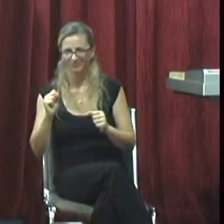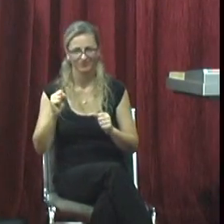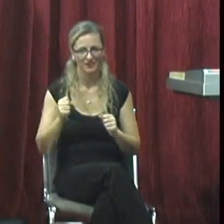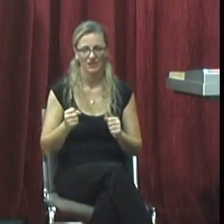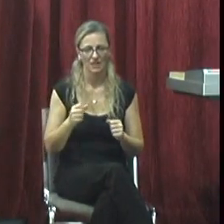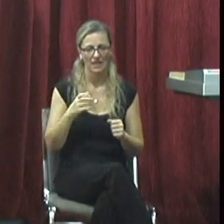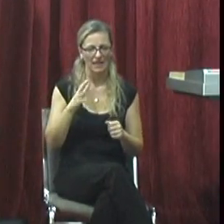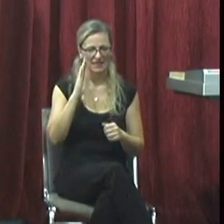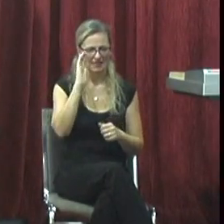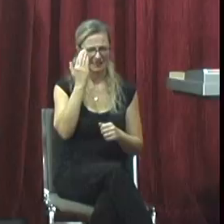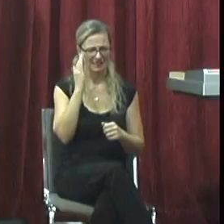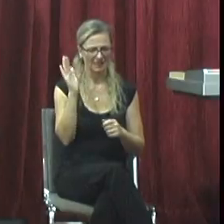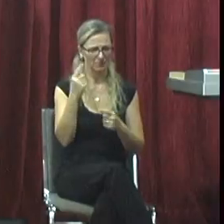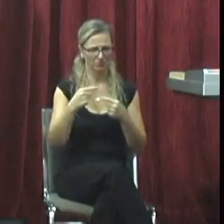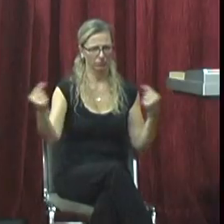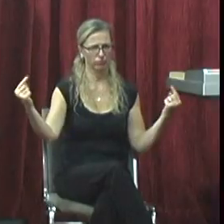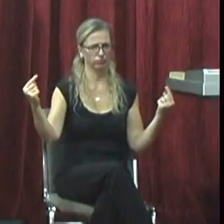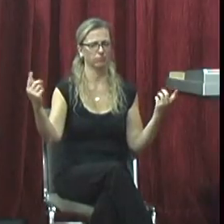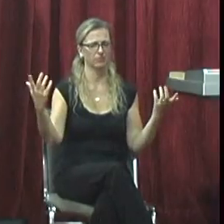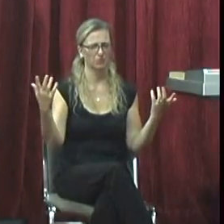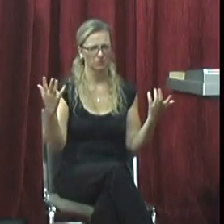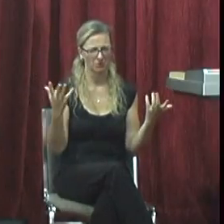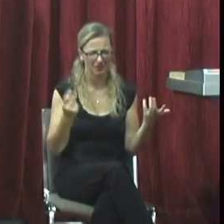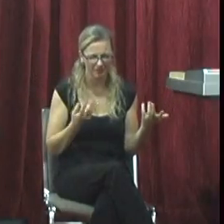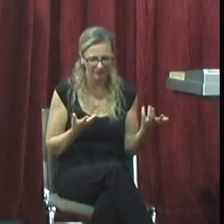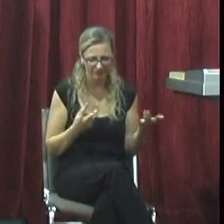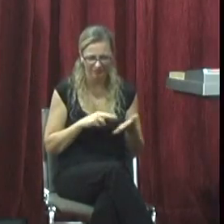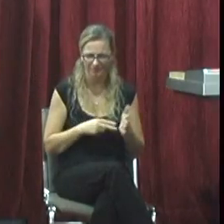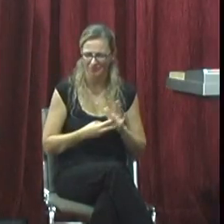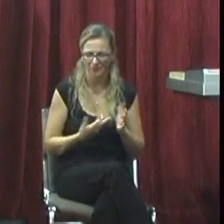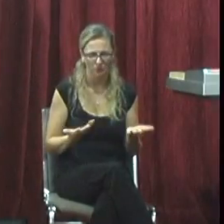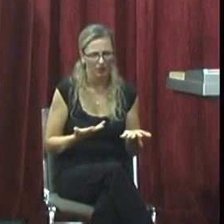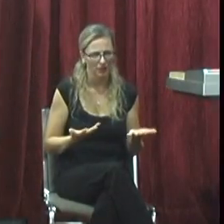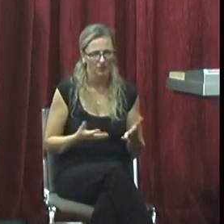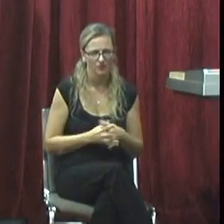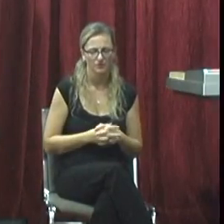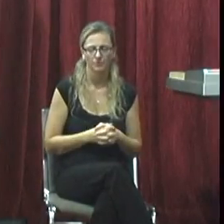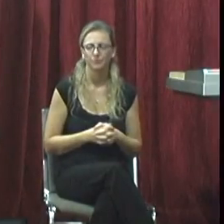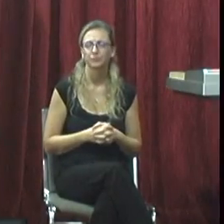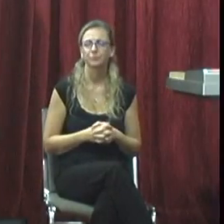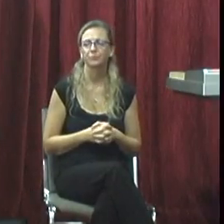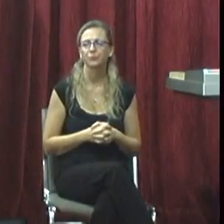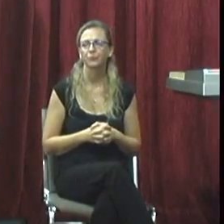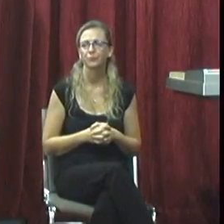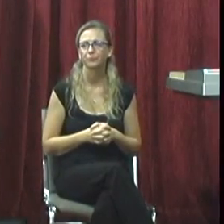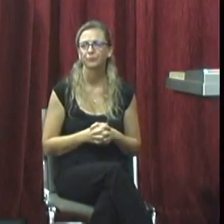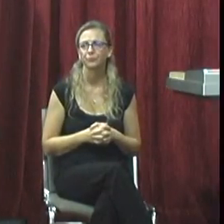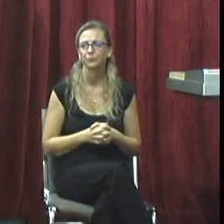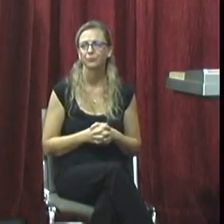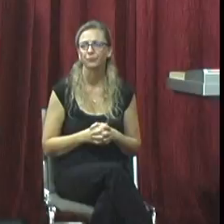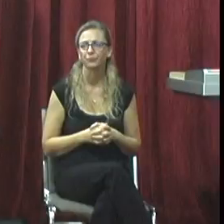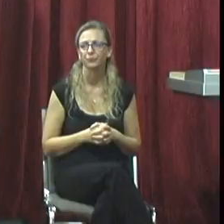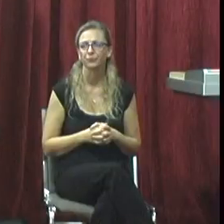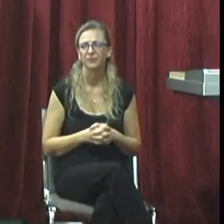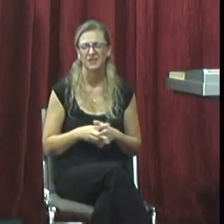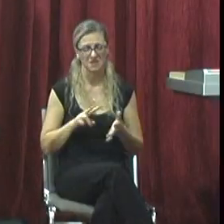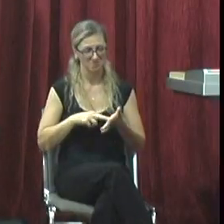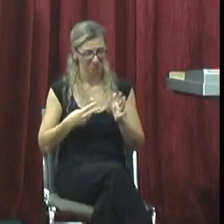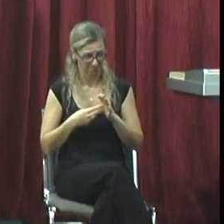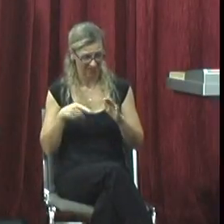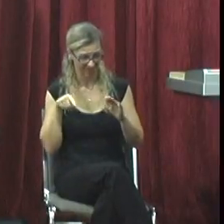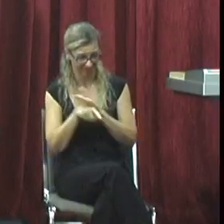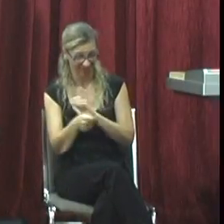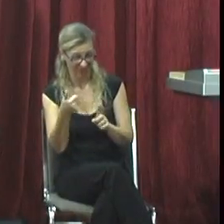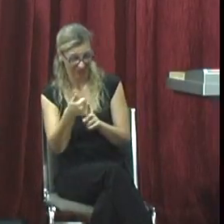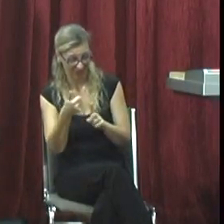that Yeshua ever taught. So what did he mean? You have to lose your life to save it. Oh, commit suicide.